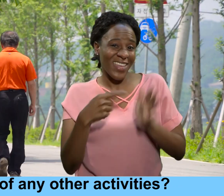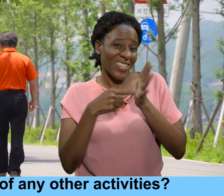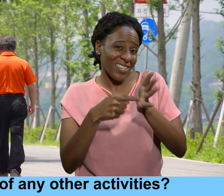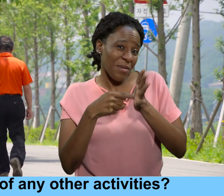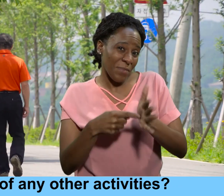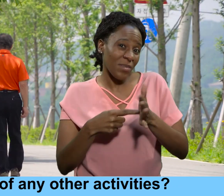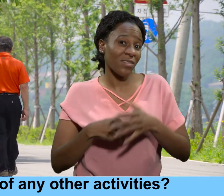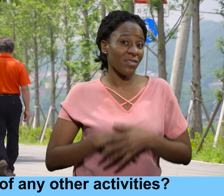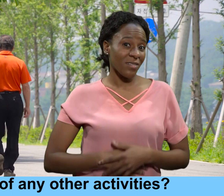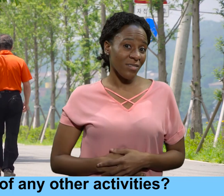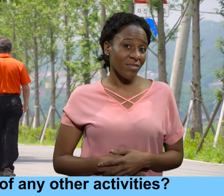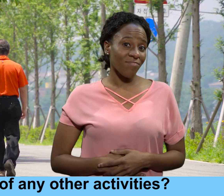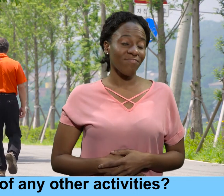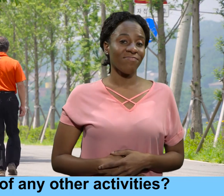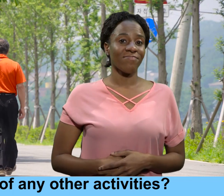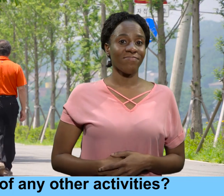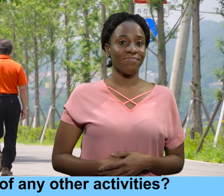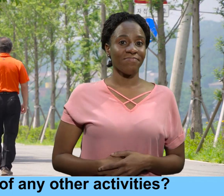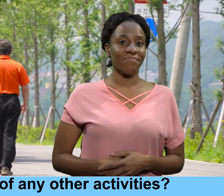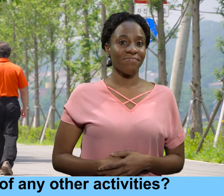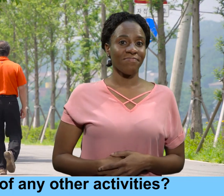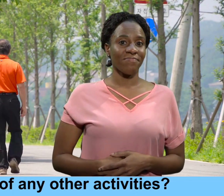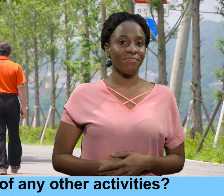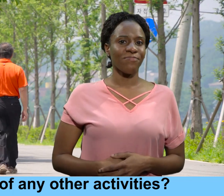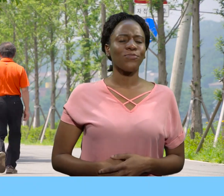Can you think of any other activities?